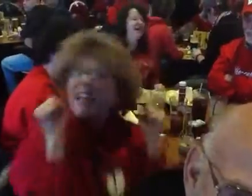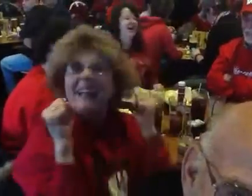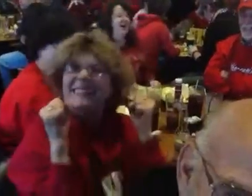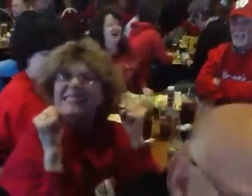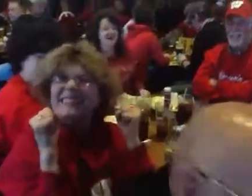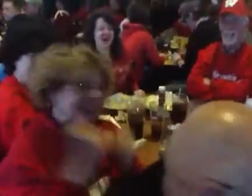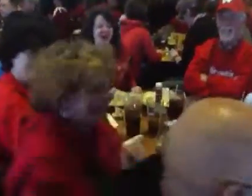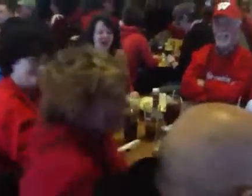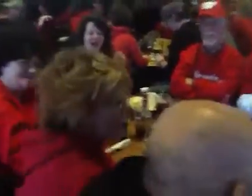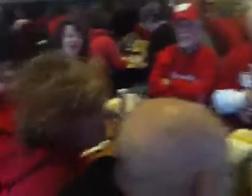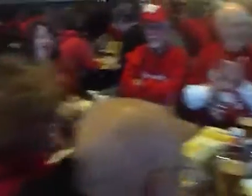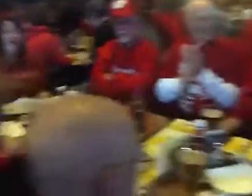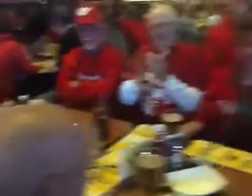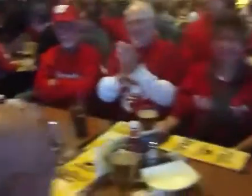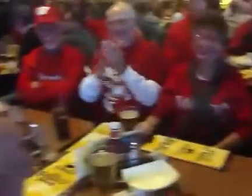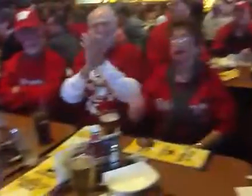Oh, oh, oh, oh, oh. Mm-hmm.